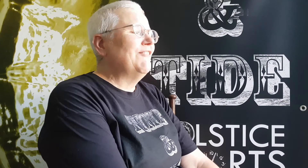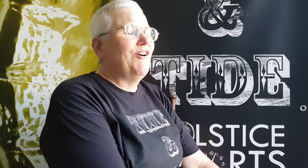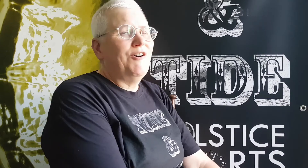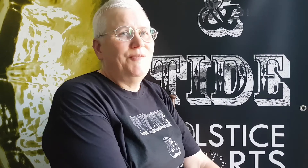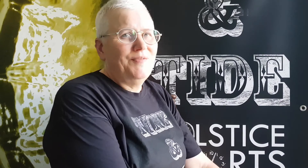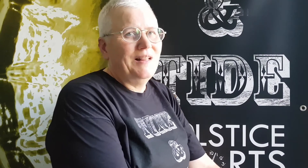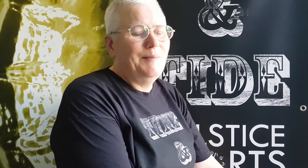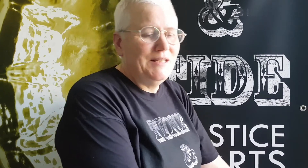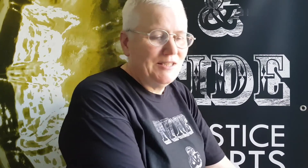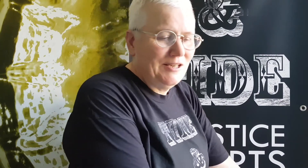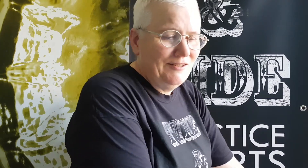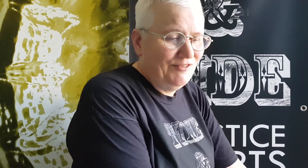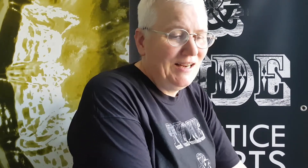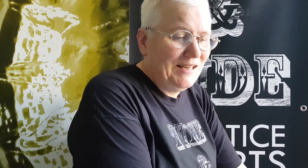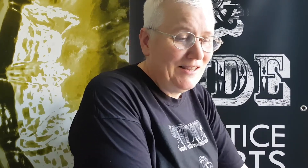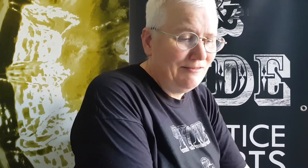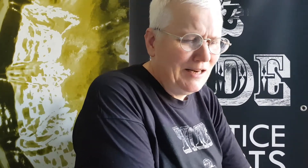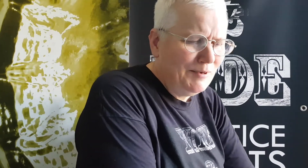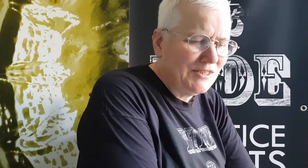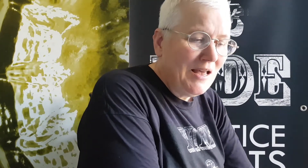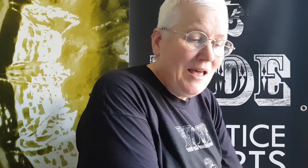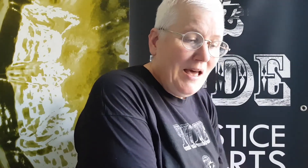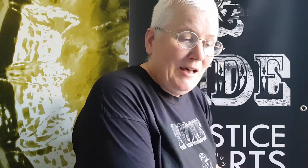are limits. Really, there are limits.